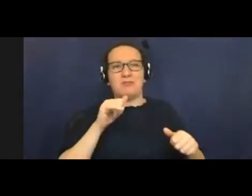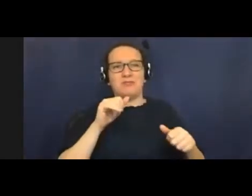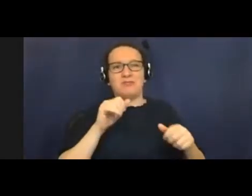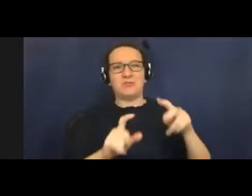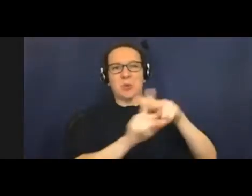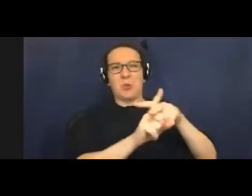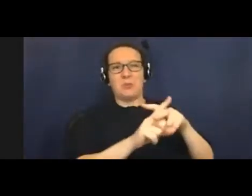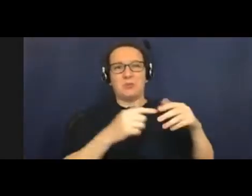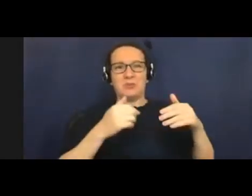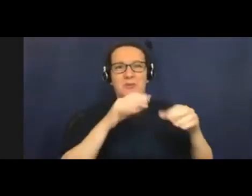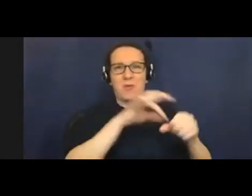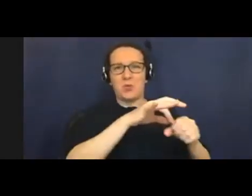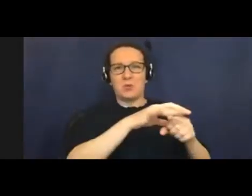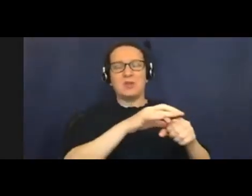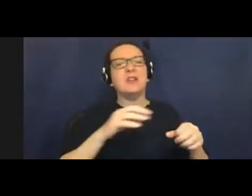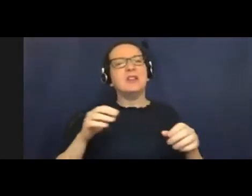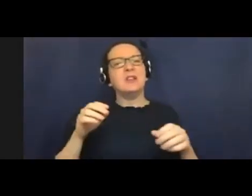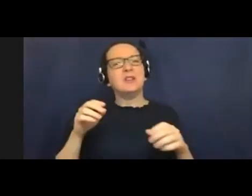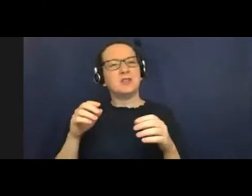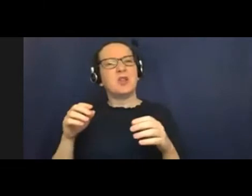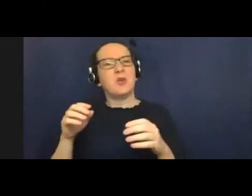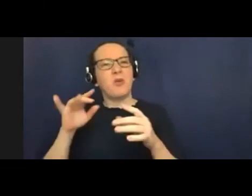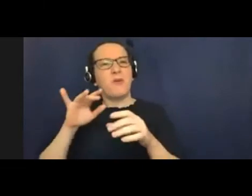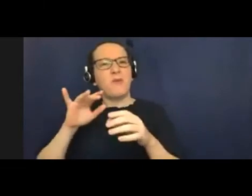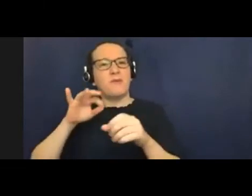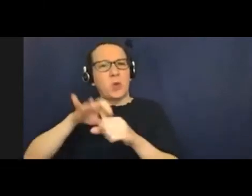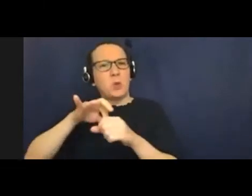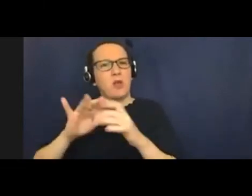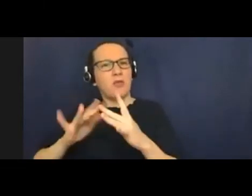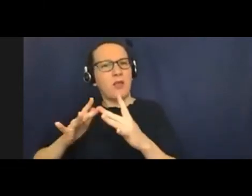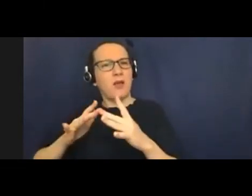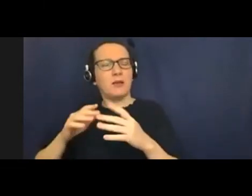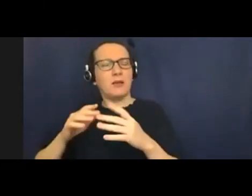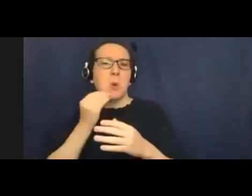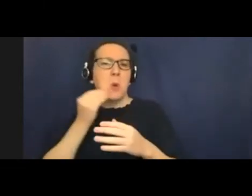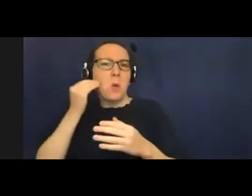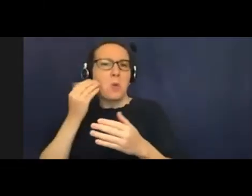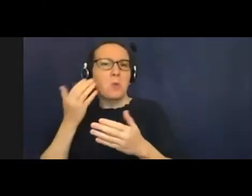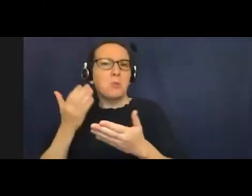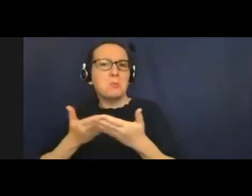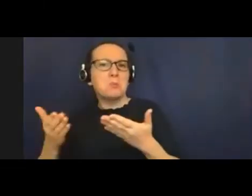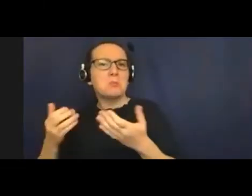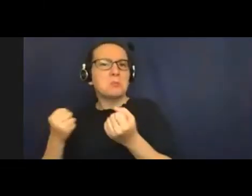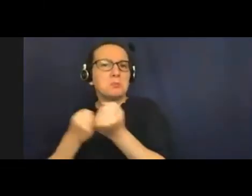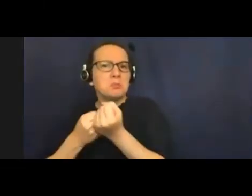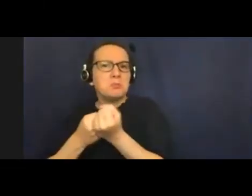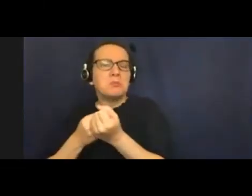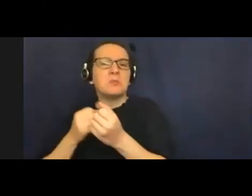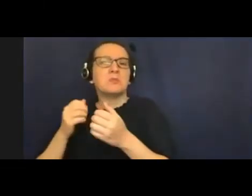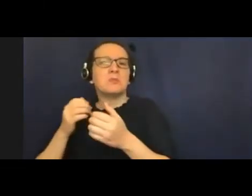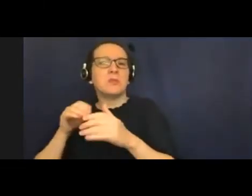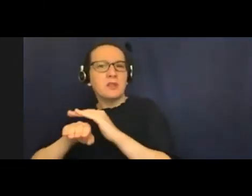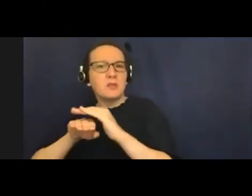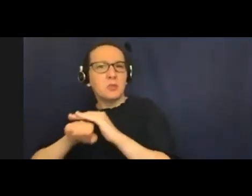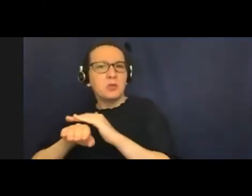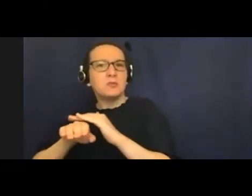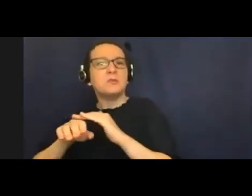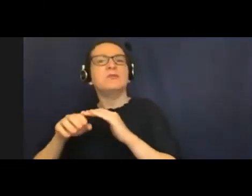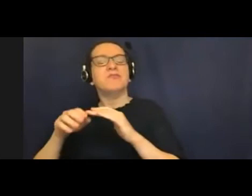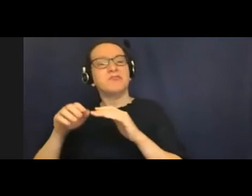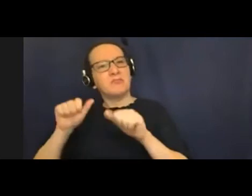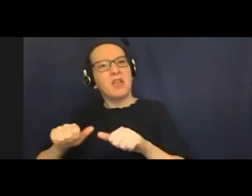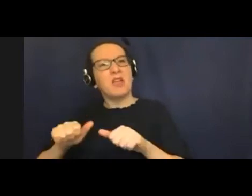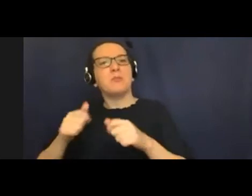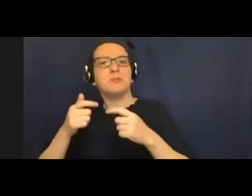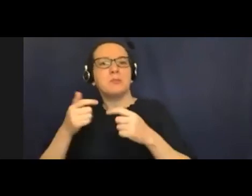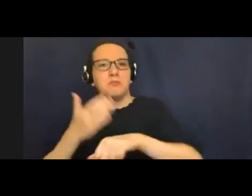disabilities. Okay, so there are quite a lot of challenges, but before we get too discouraged, we need to discuss how